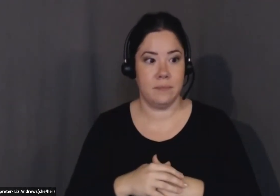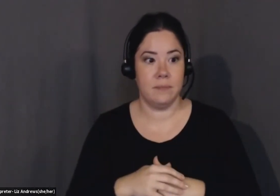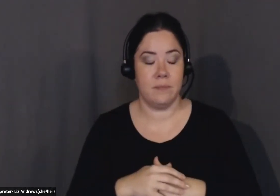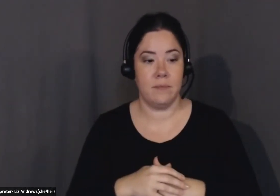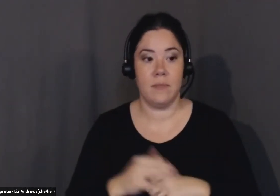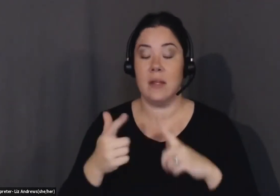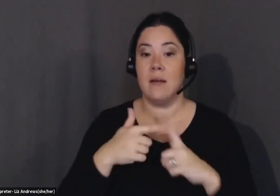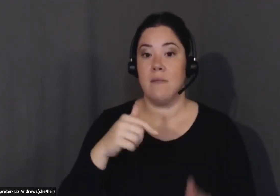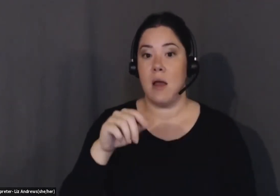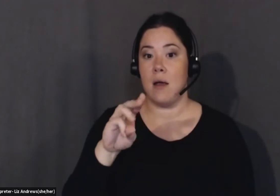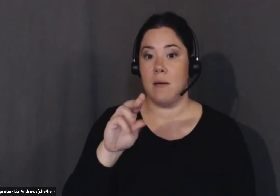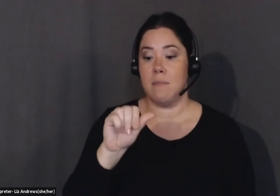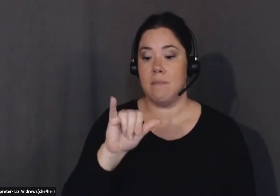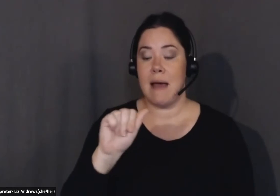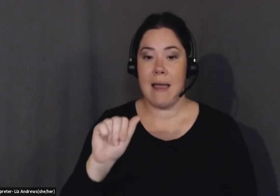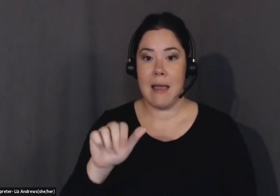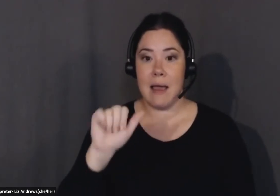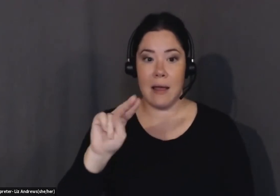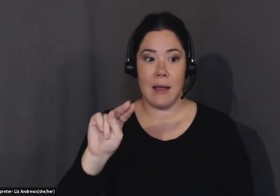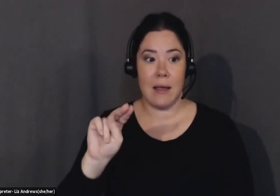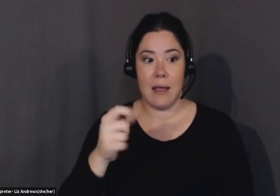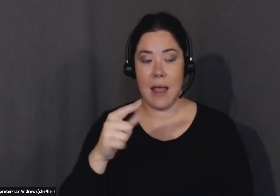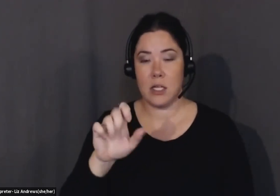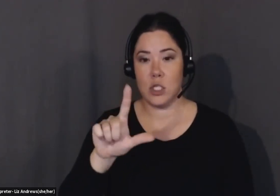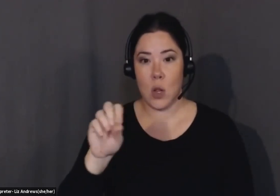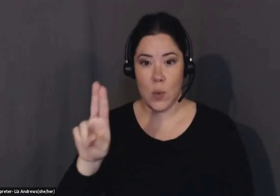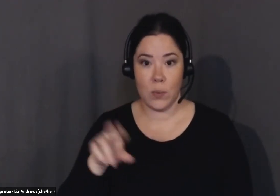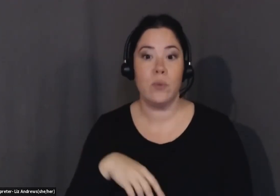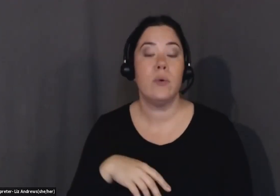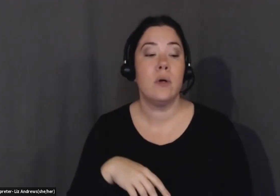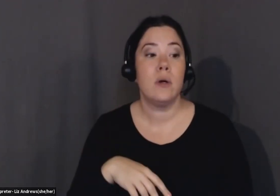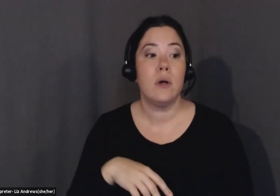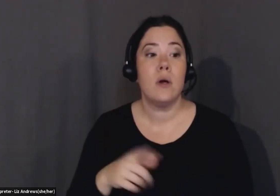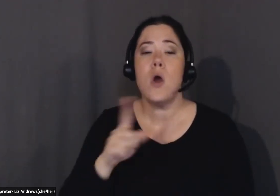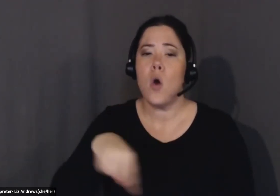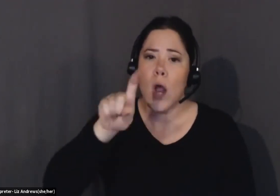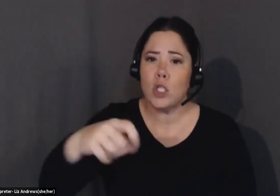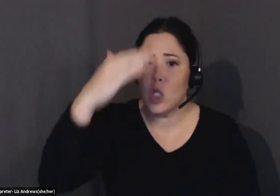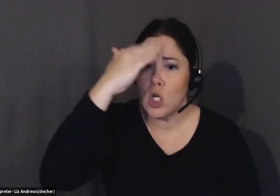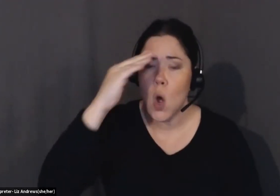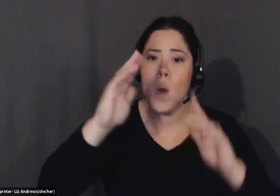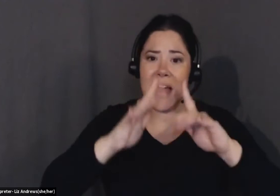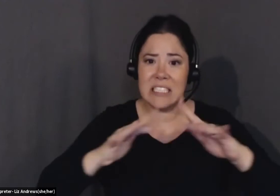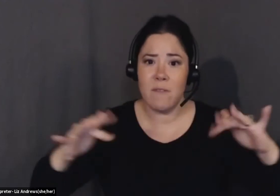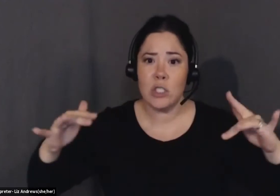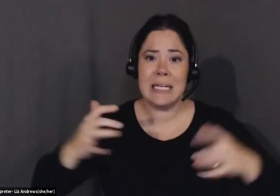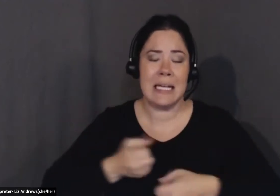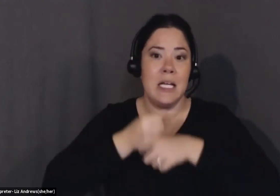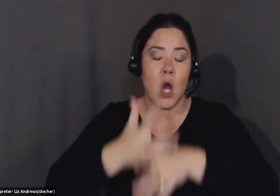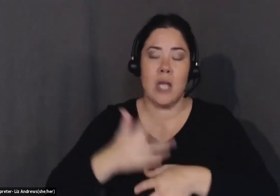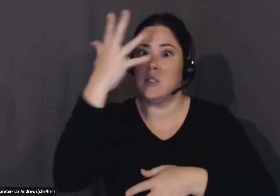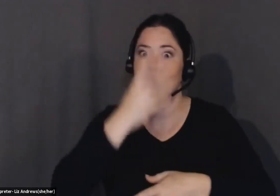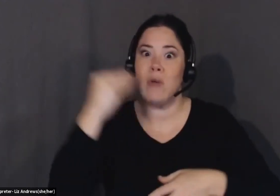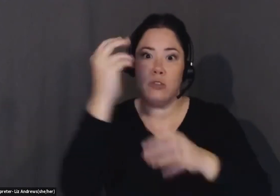It's by Dr. Maya Angelou. "We all should know that diversity makes for a rich tapestry, and we